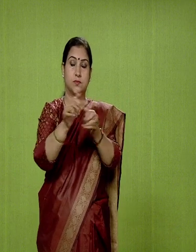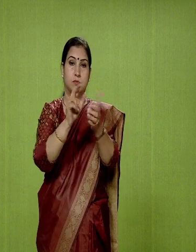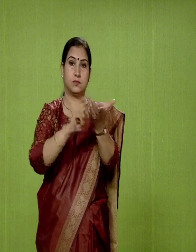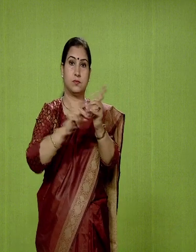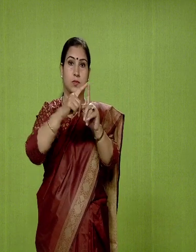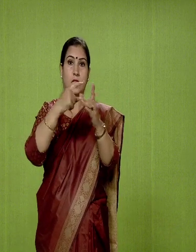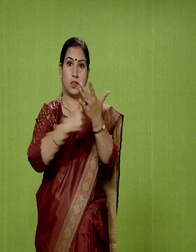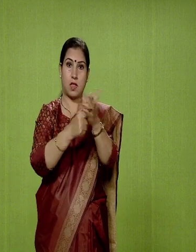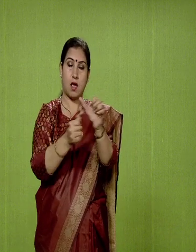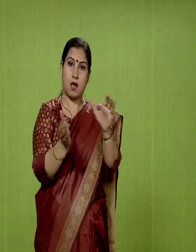also supported